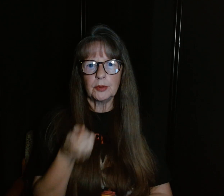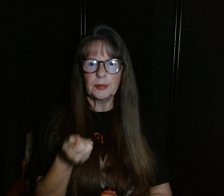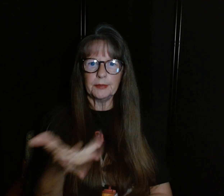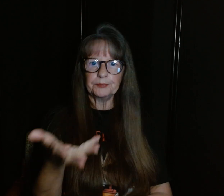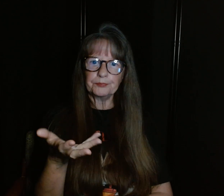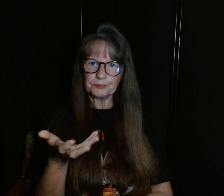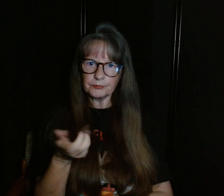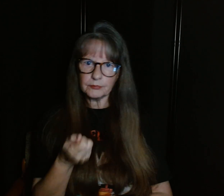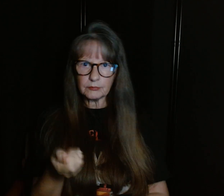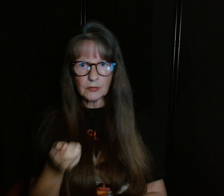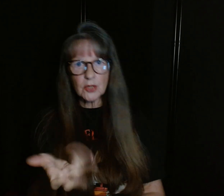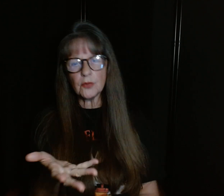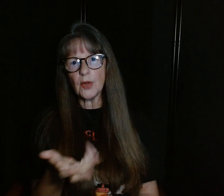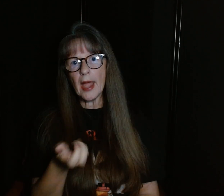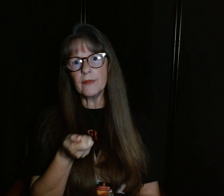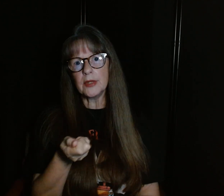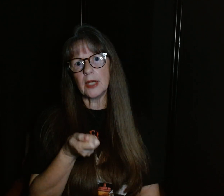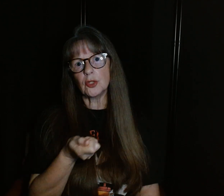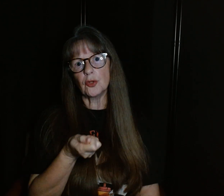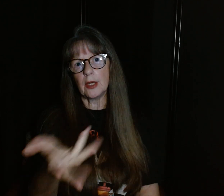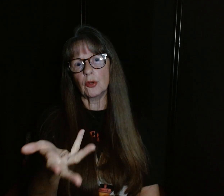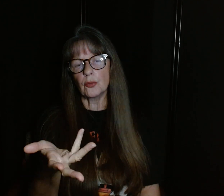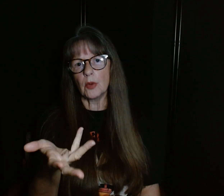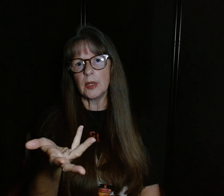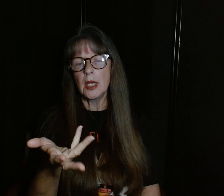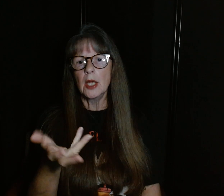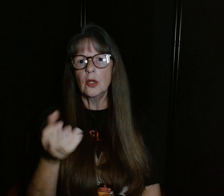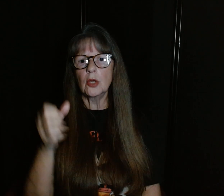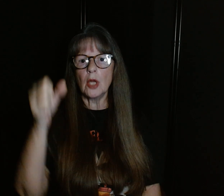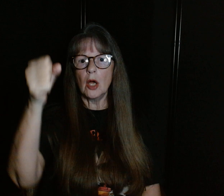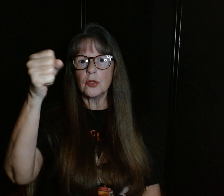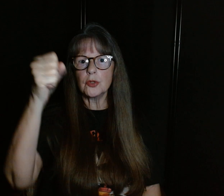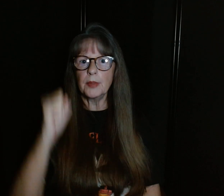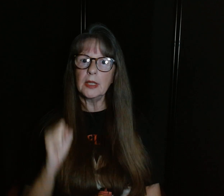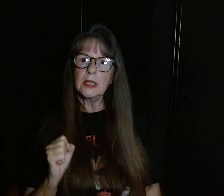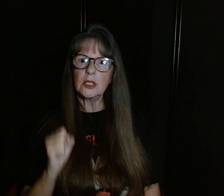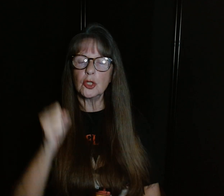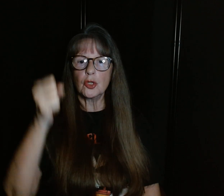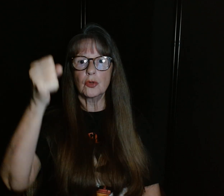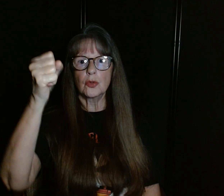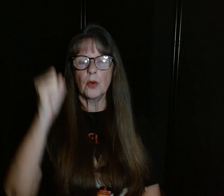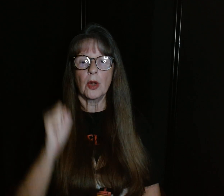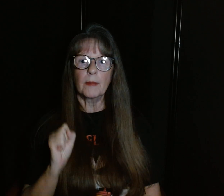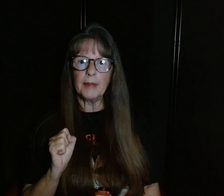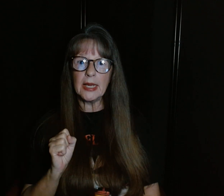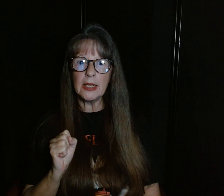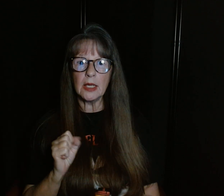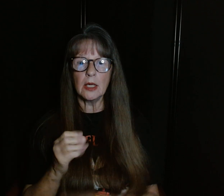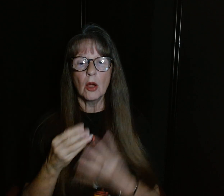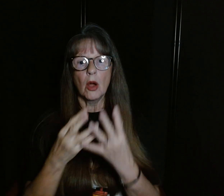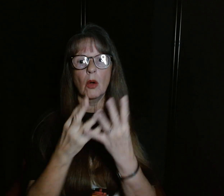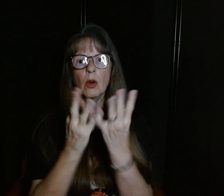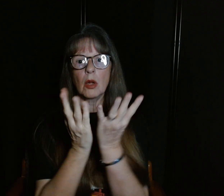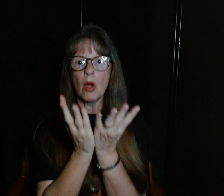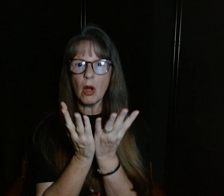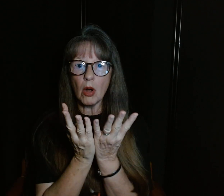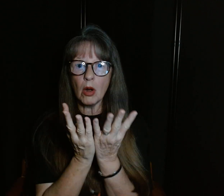but so if you have the dice in your hand and you throw it, you could also be addicted to the one-armed bandit or